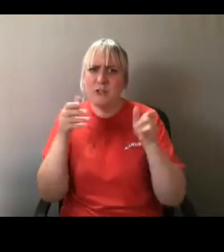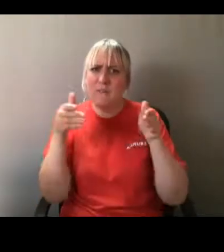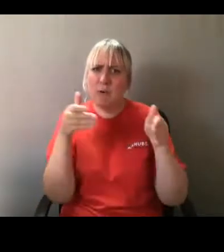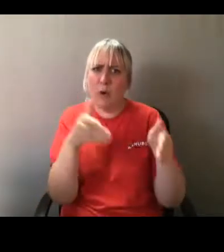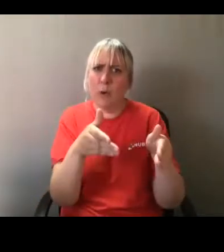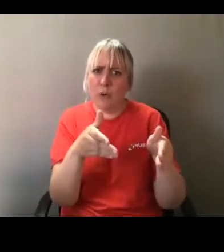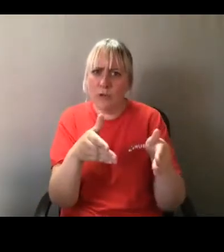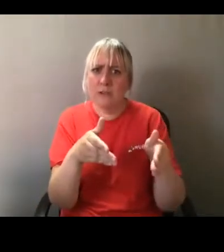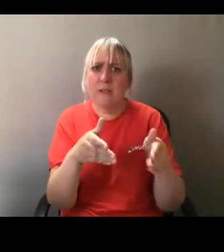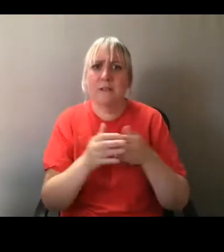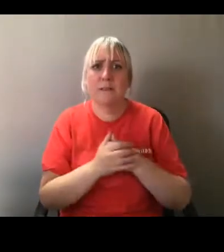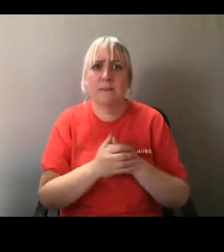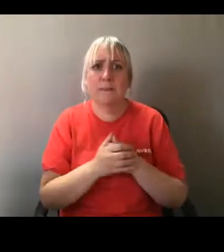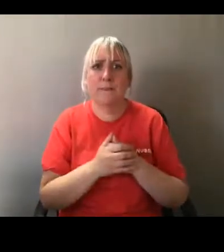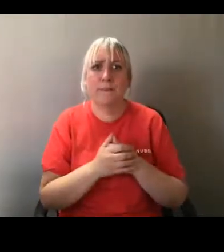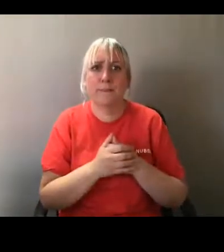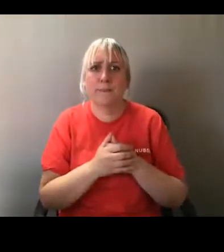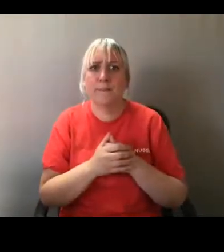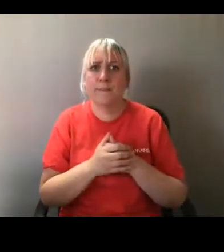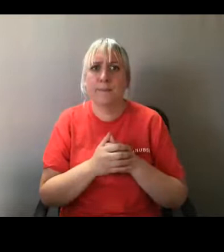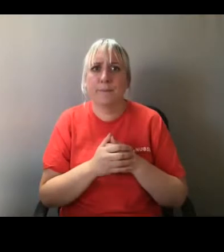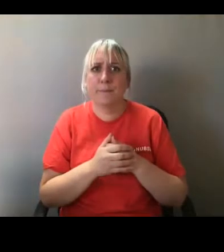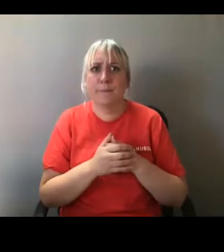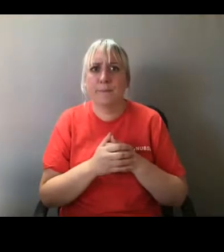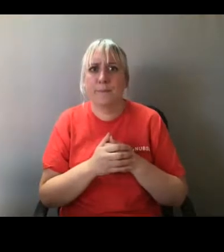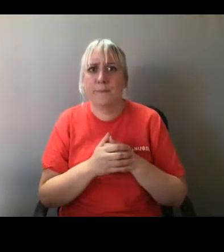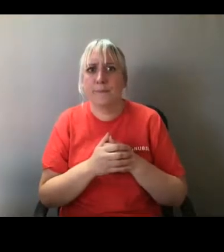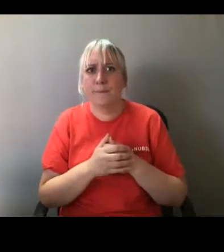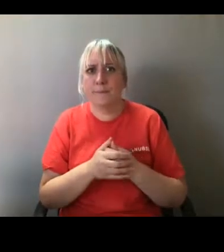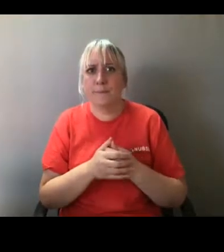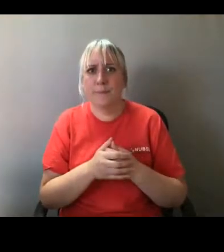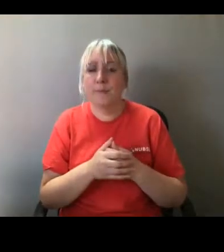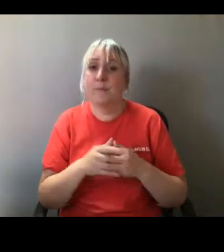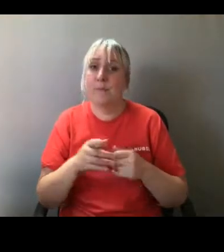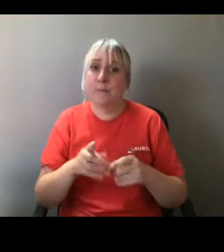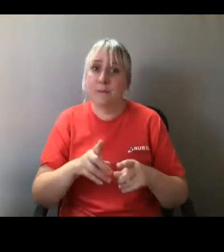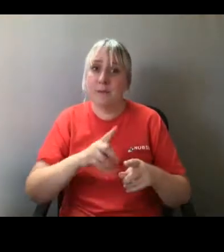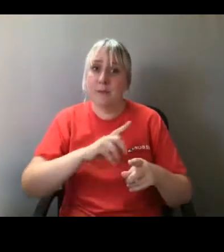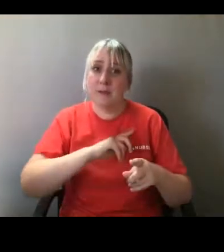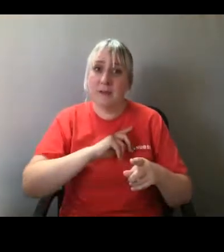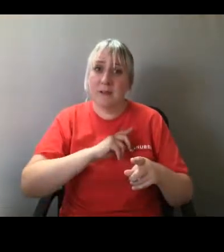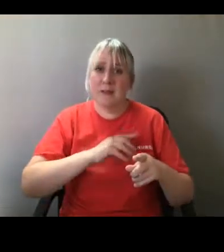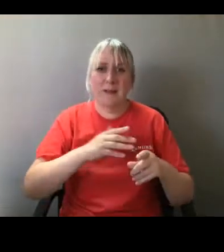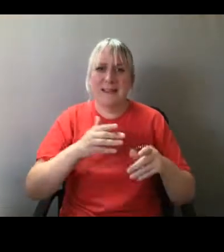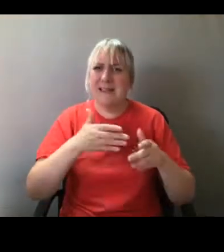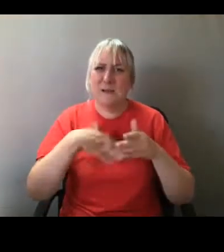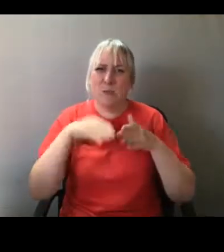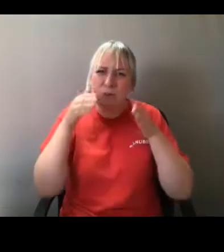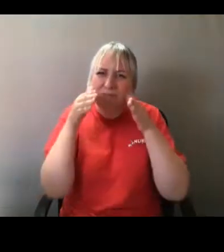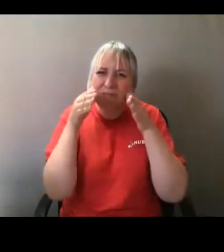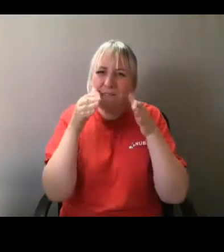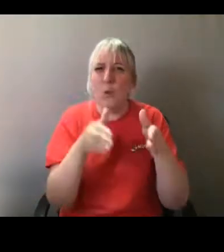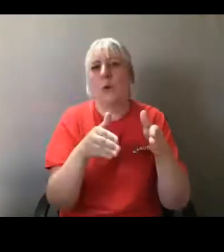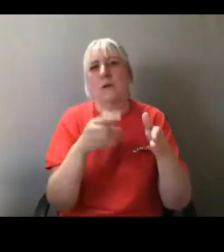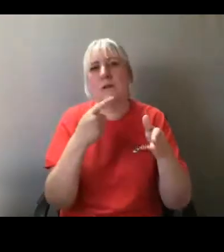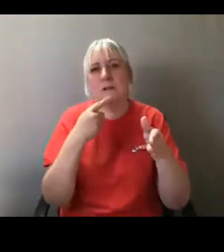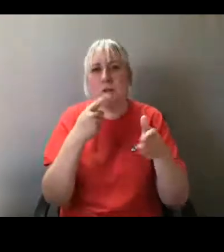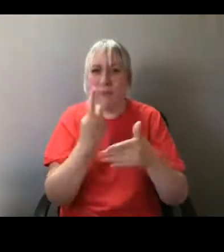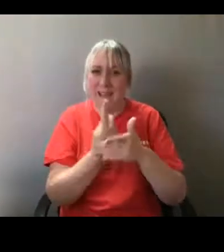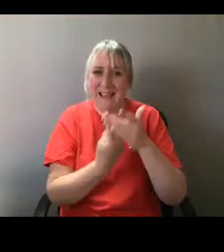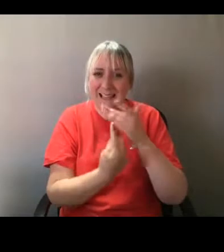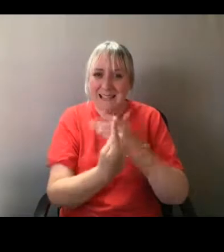from the functional limitation of the individual